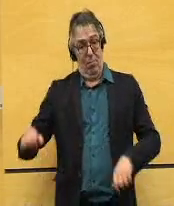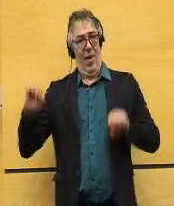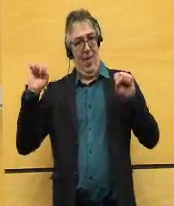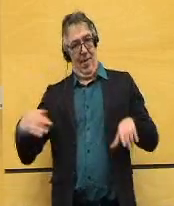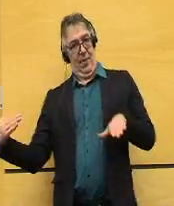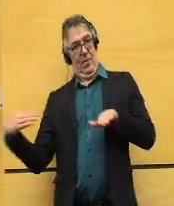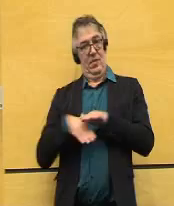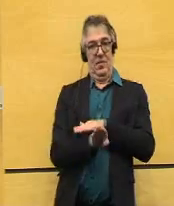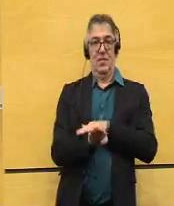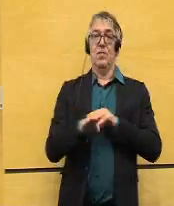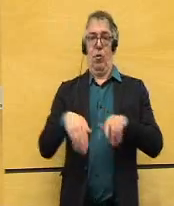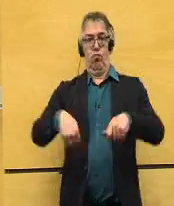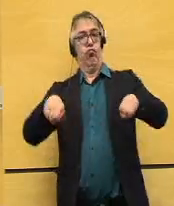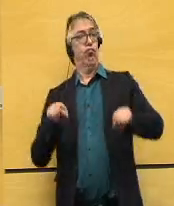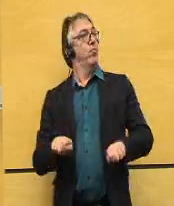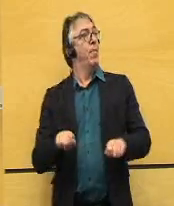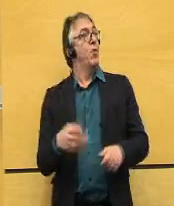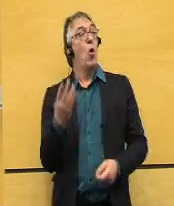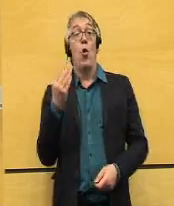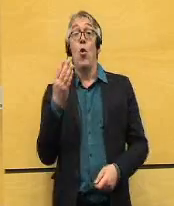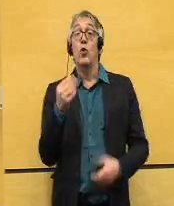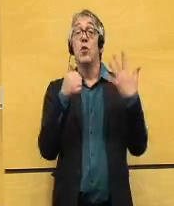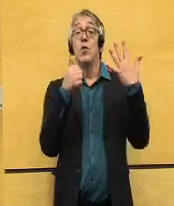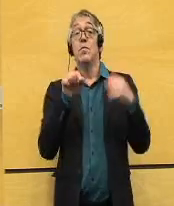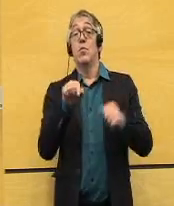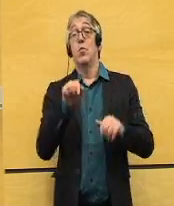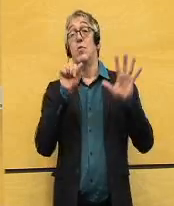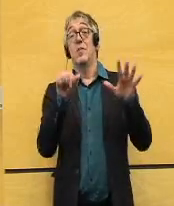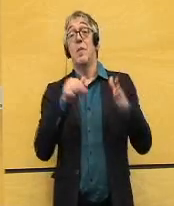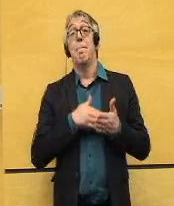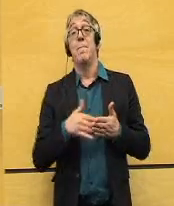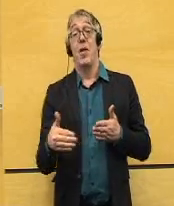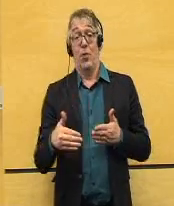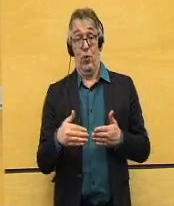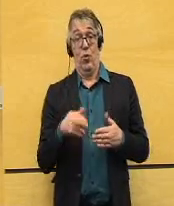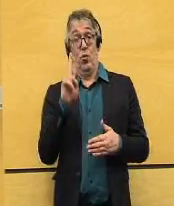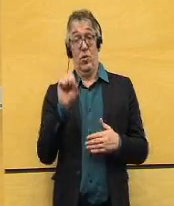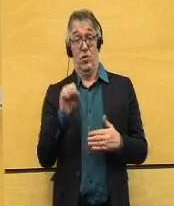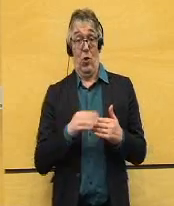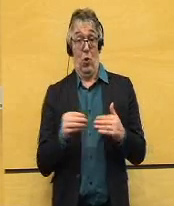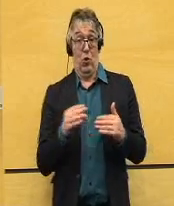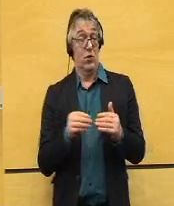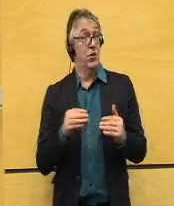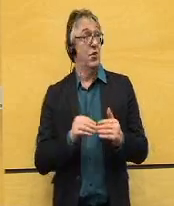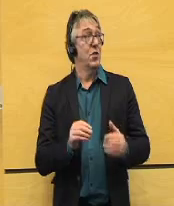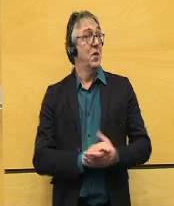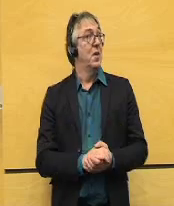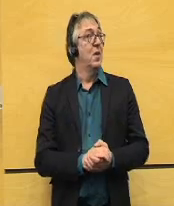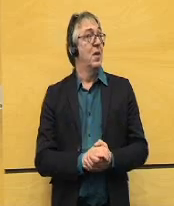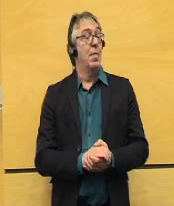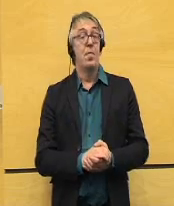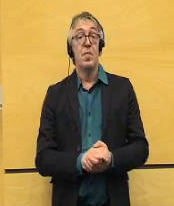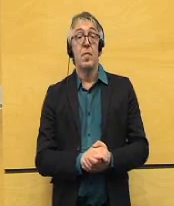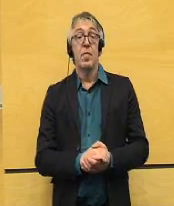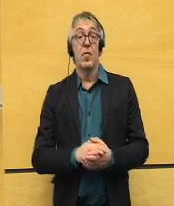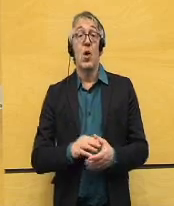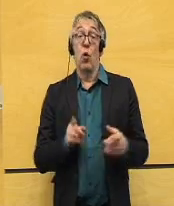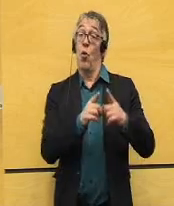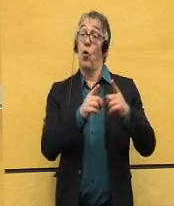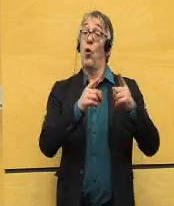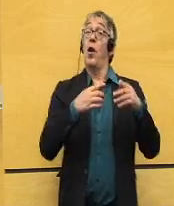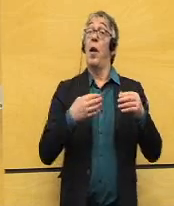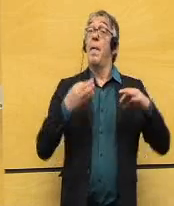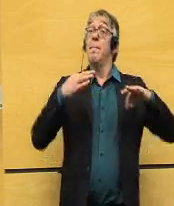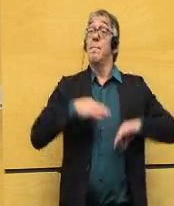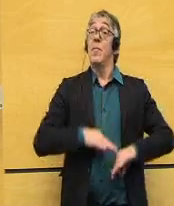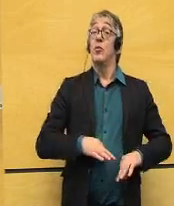2. The Department of Empowerment of Persons with Disabilities has collaborated with DPOs, very